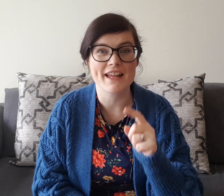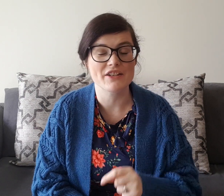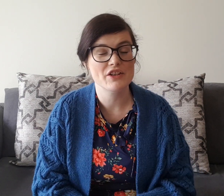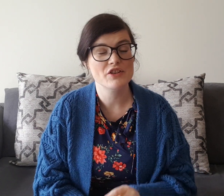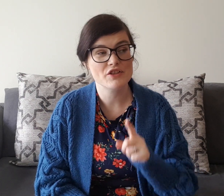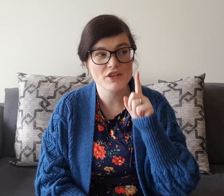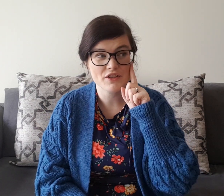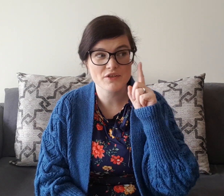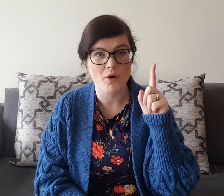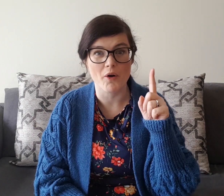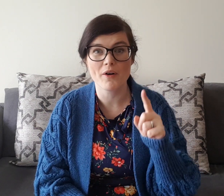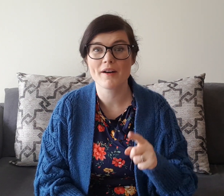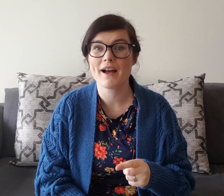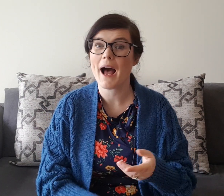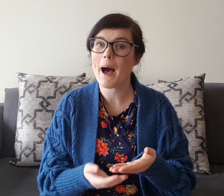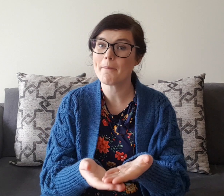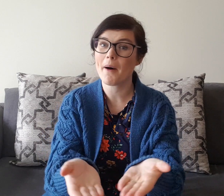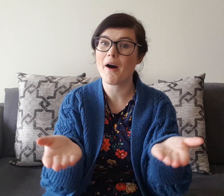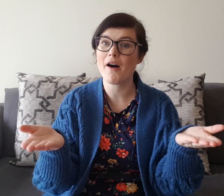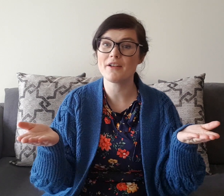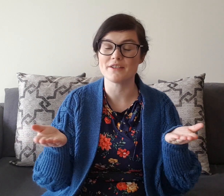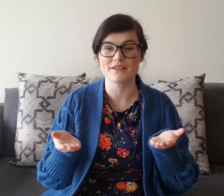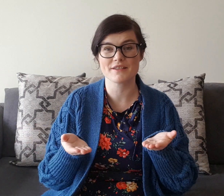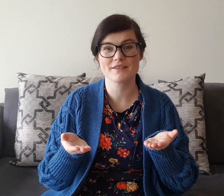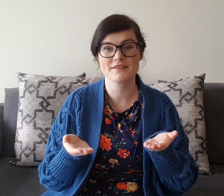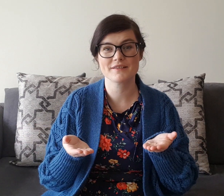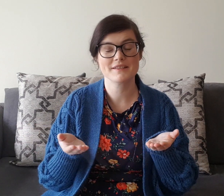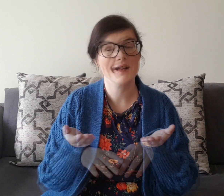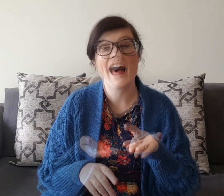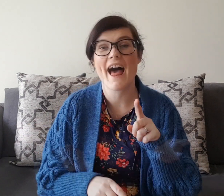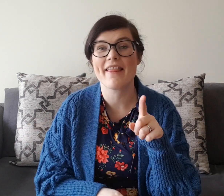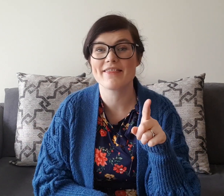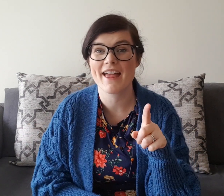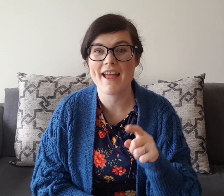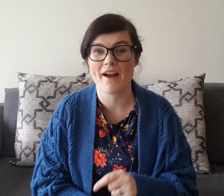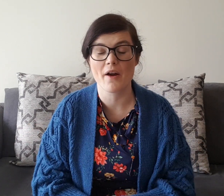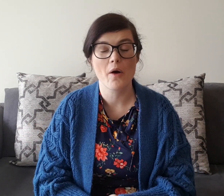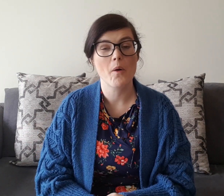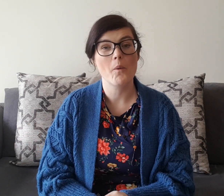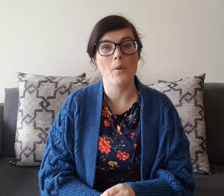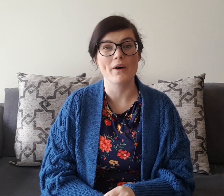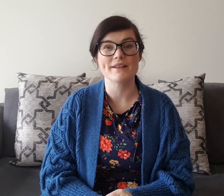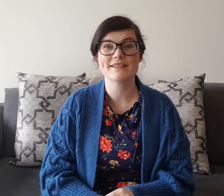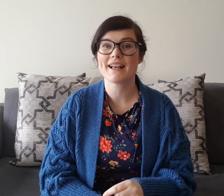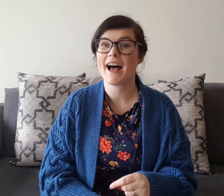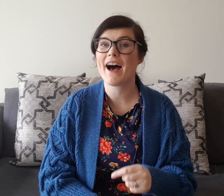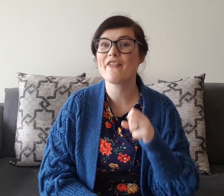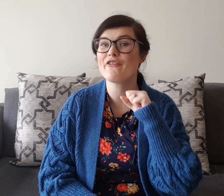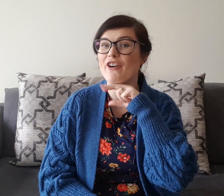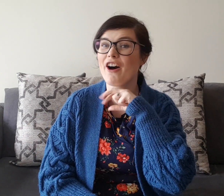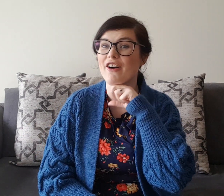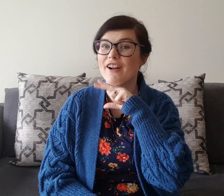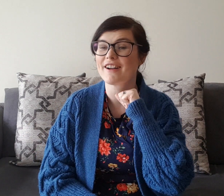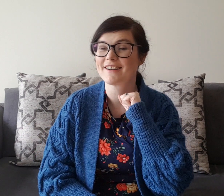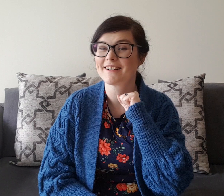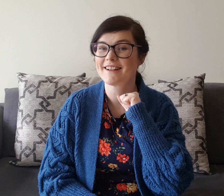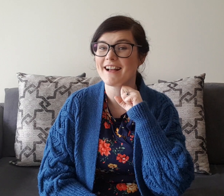Then she saw a pond, and there was a frog.